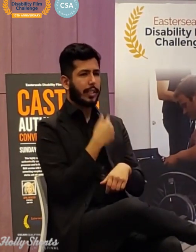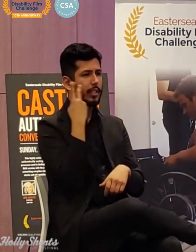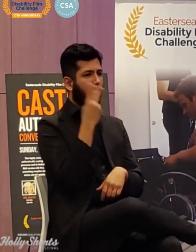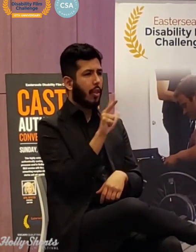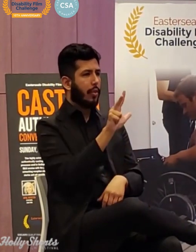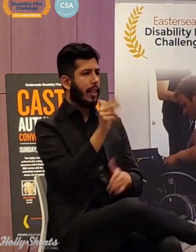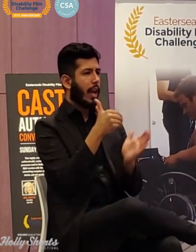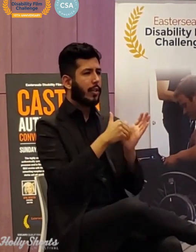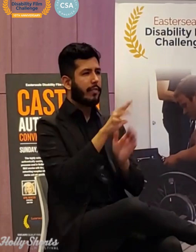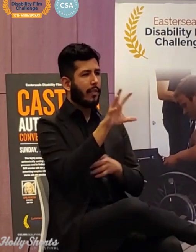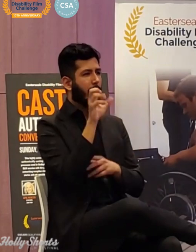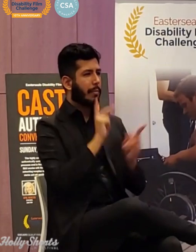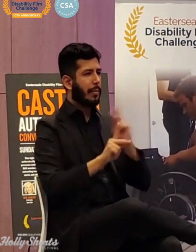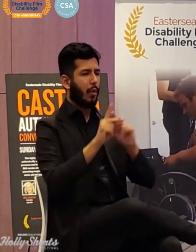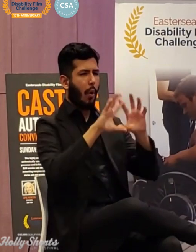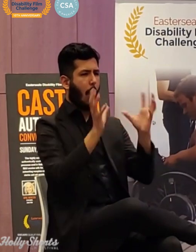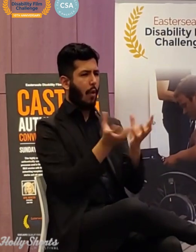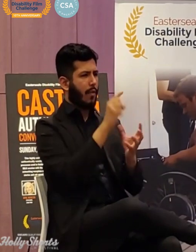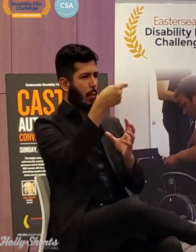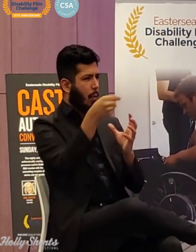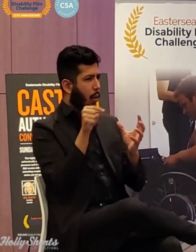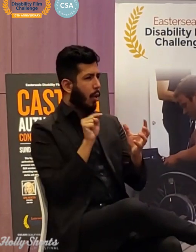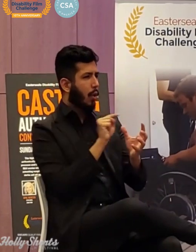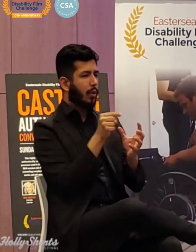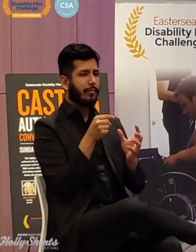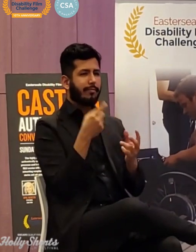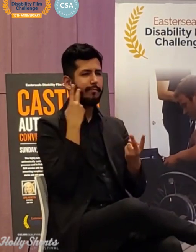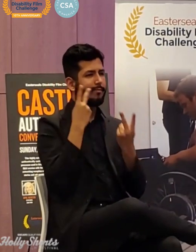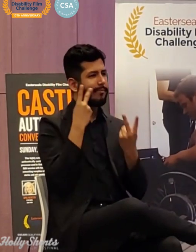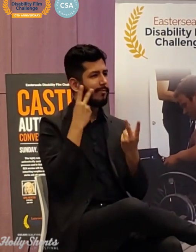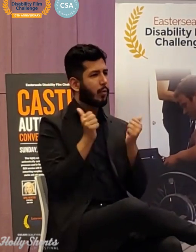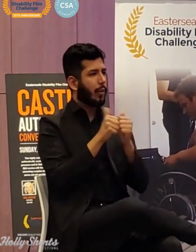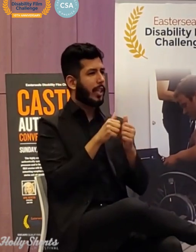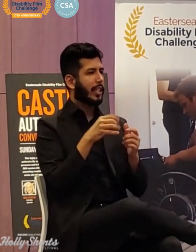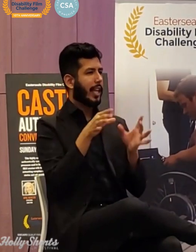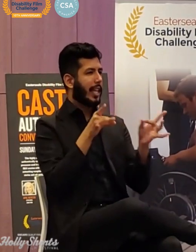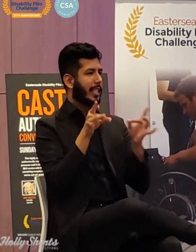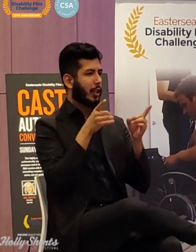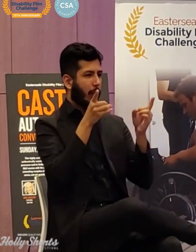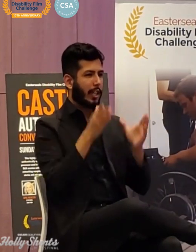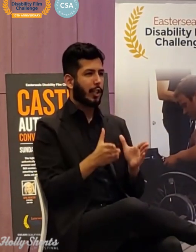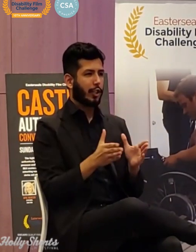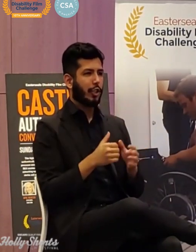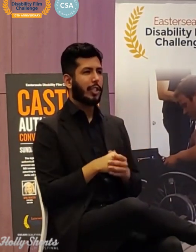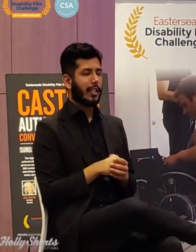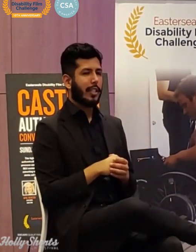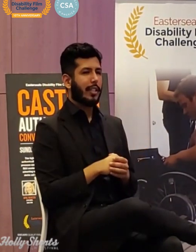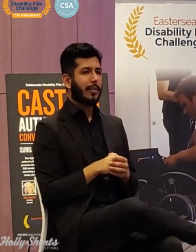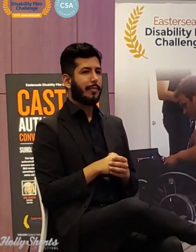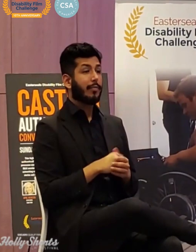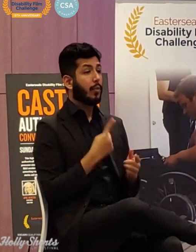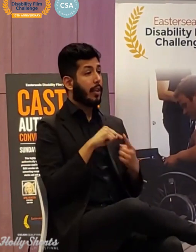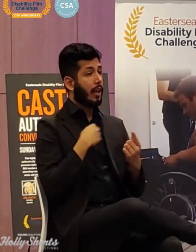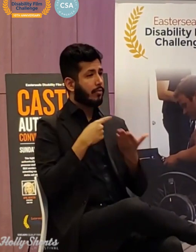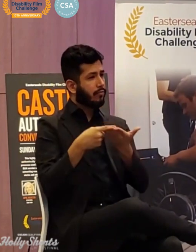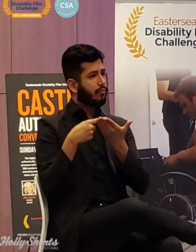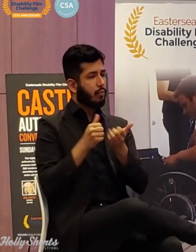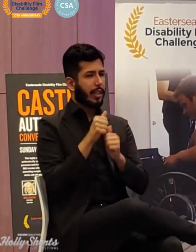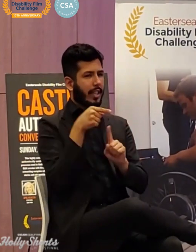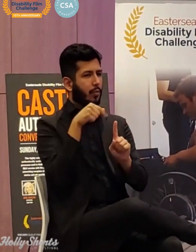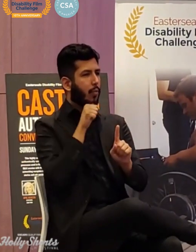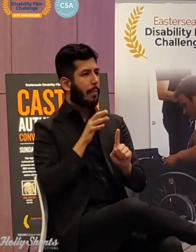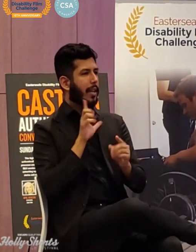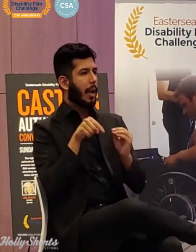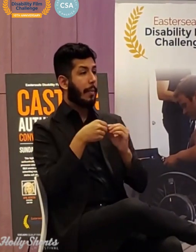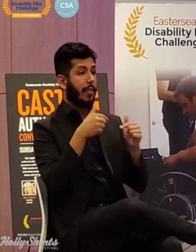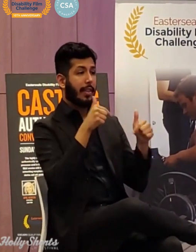3,500 people all over the world, and to be seen by casting directors, and so at this level. But when I was talking to her about this event, you